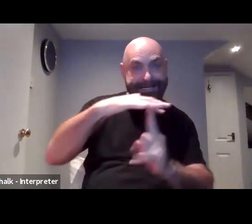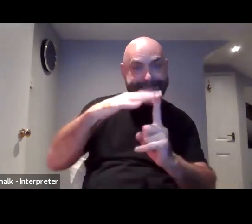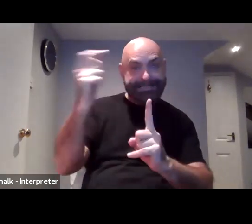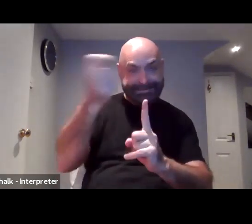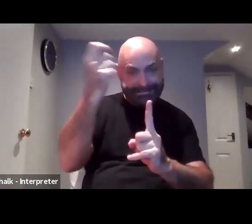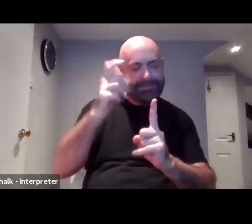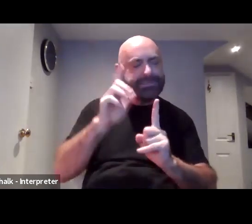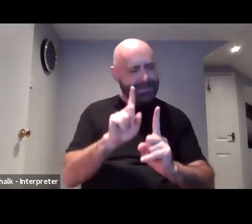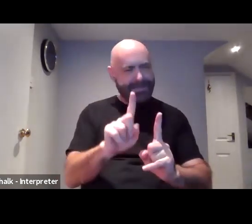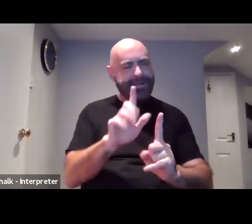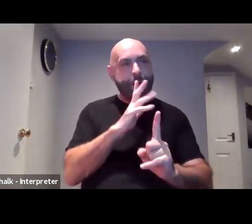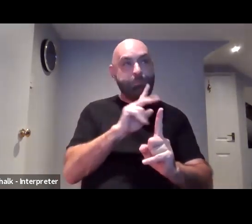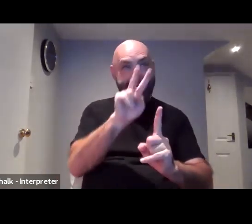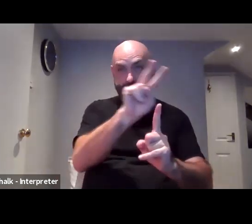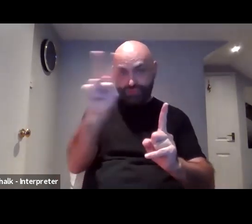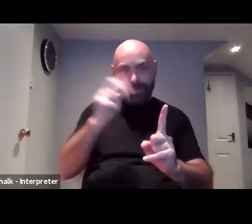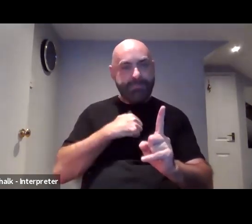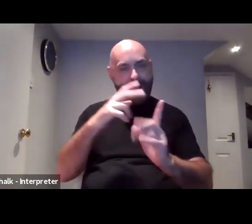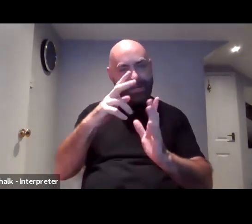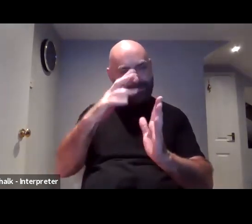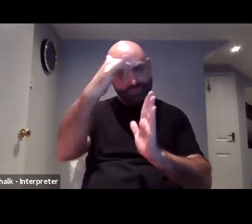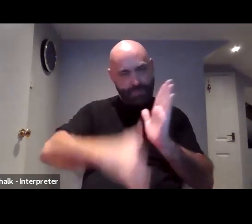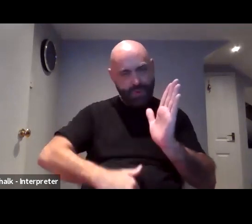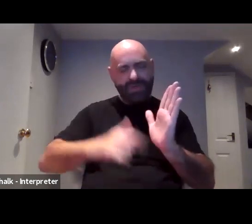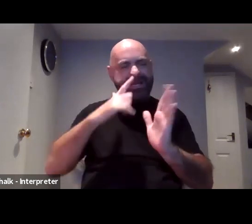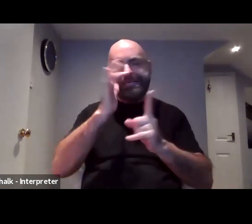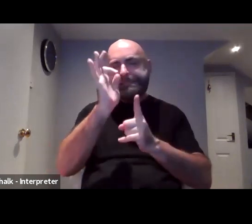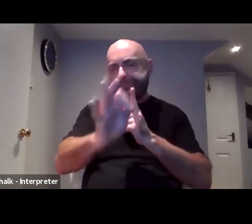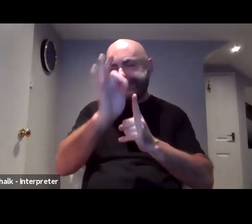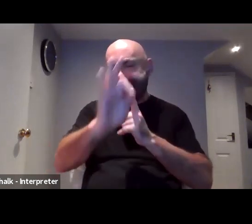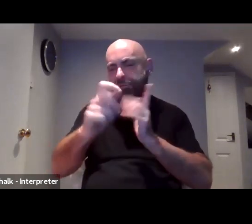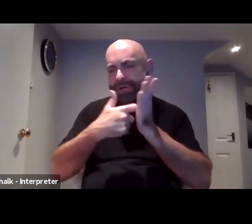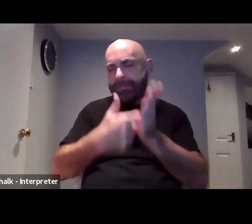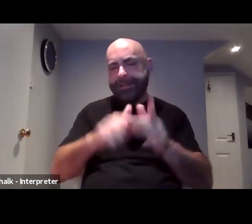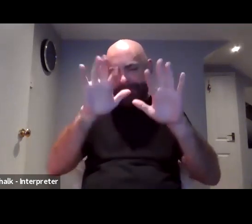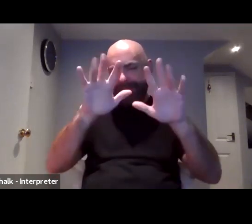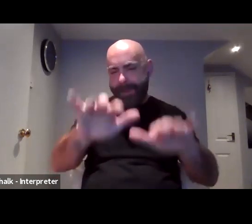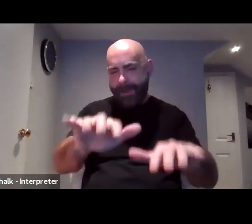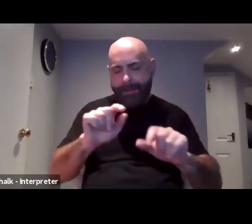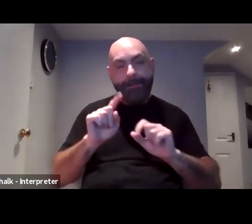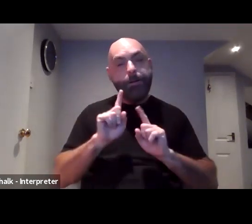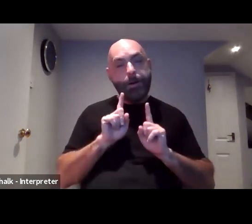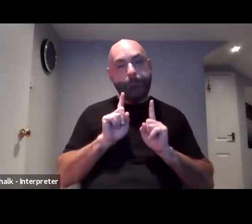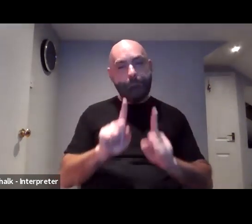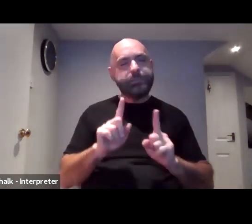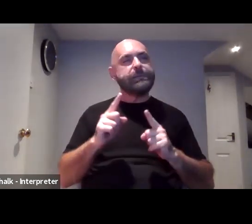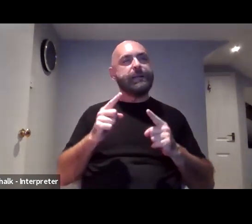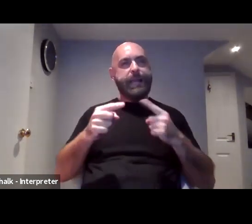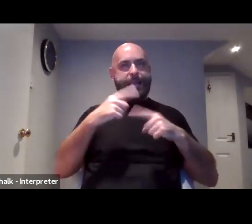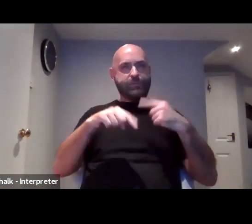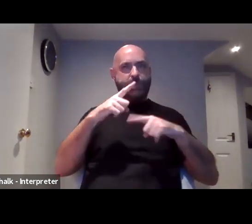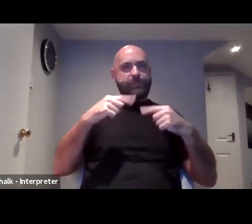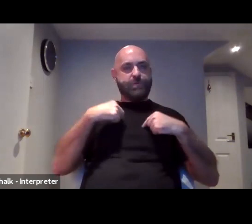Now, please read my report. You can see all the specific recommendations, but let's come back to